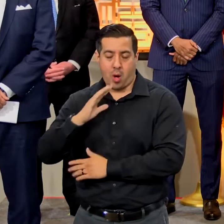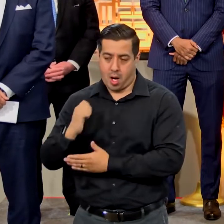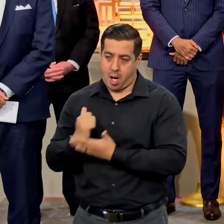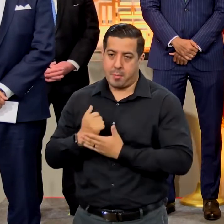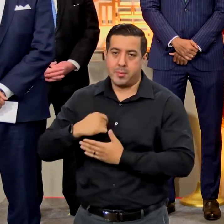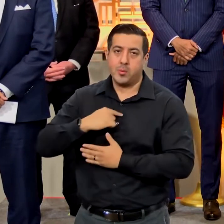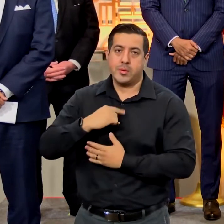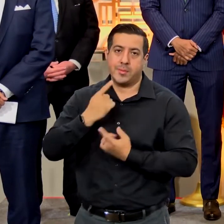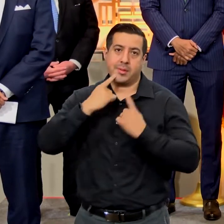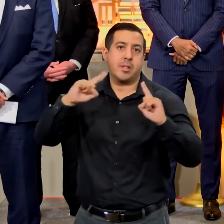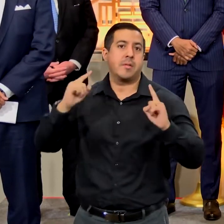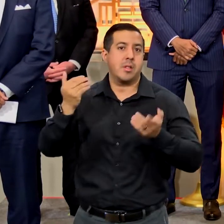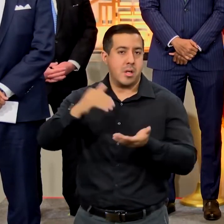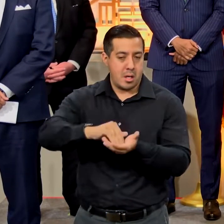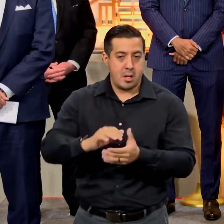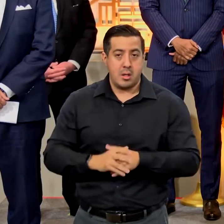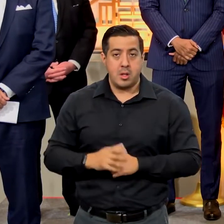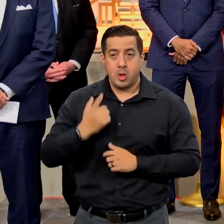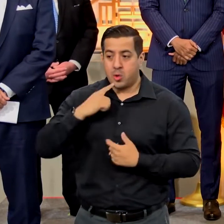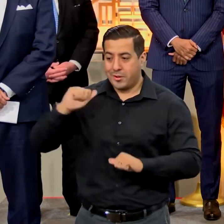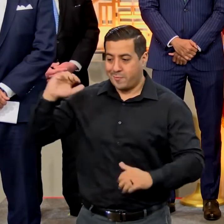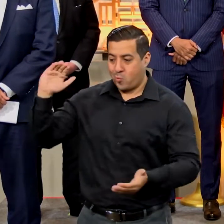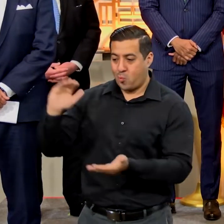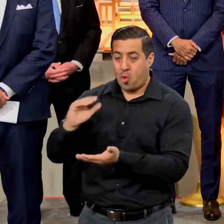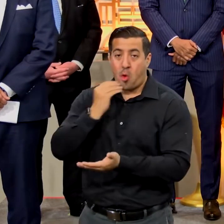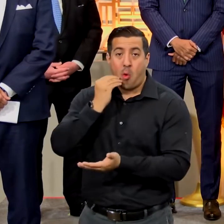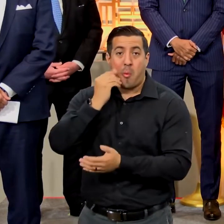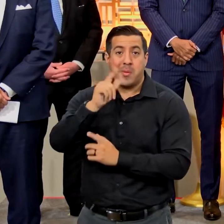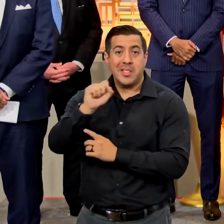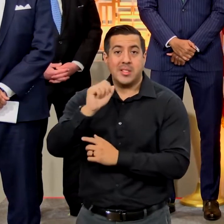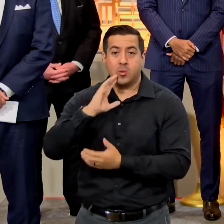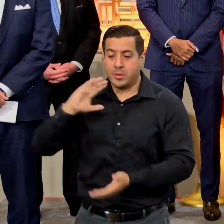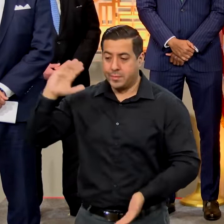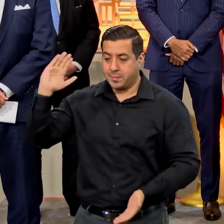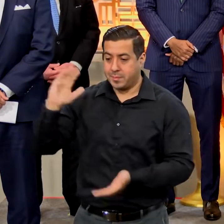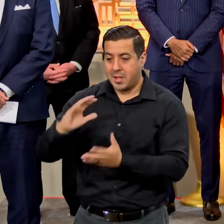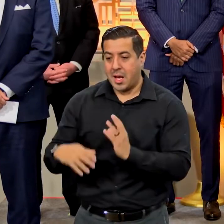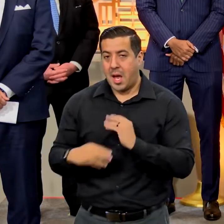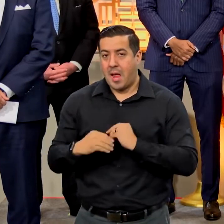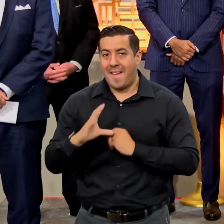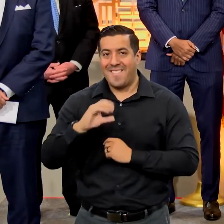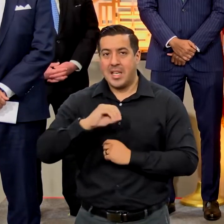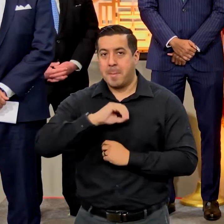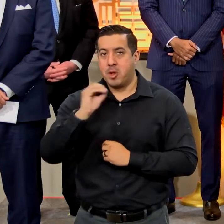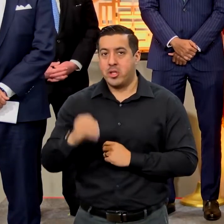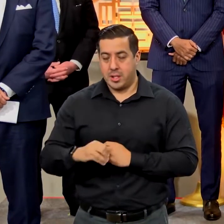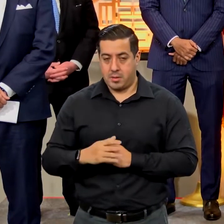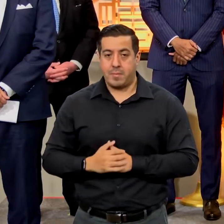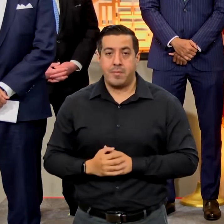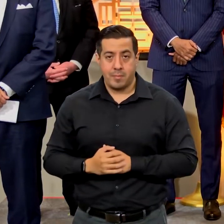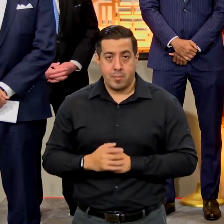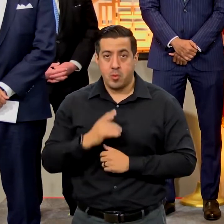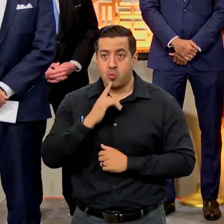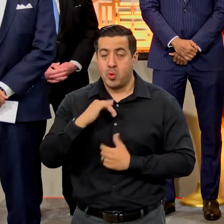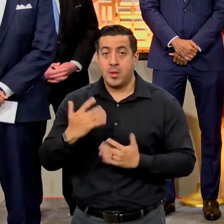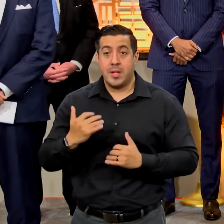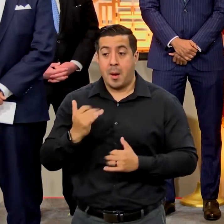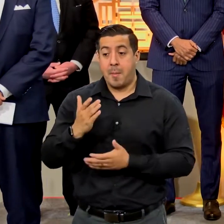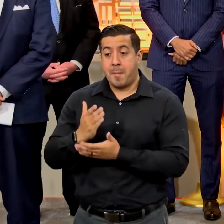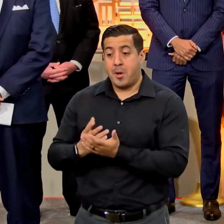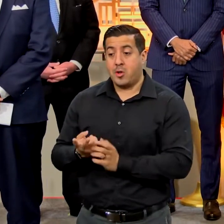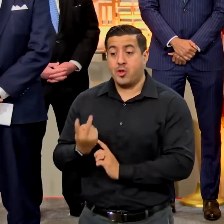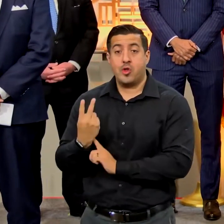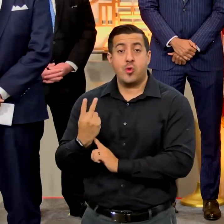again, reducing our homeless population by an additional 50%. Moreover, phase 2